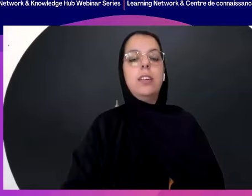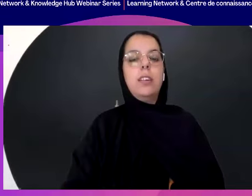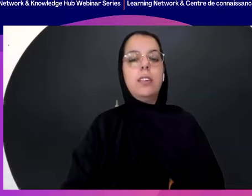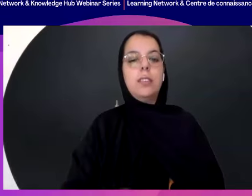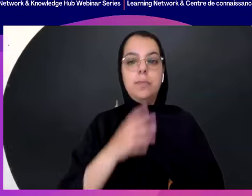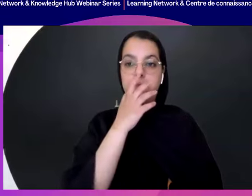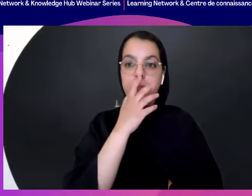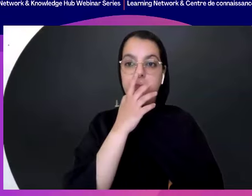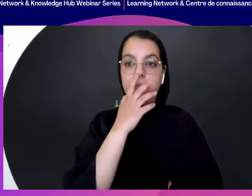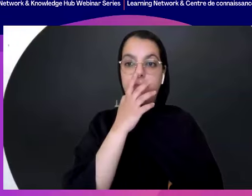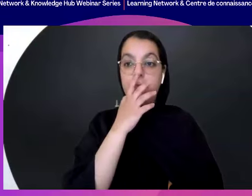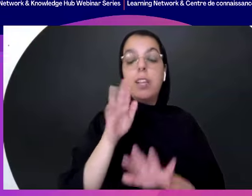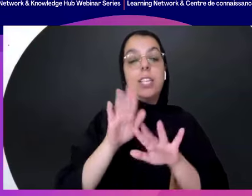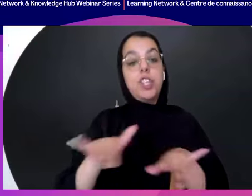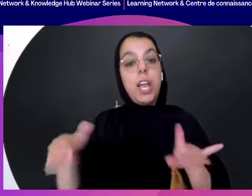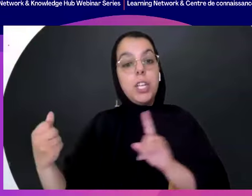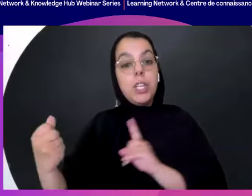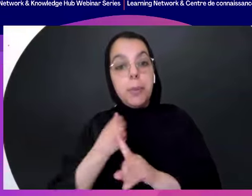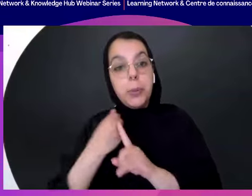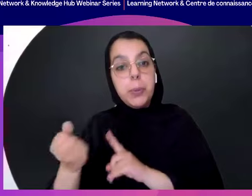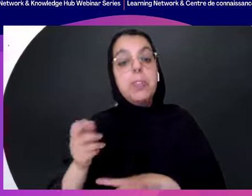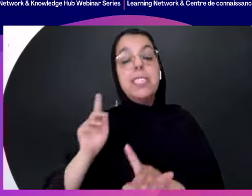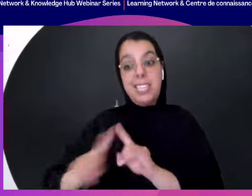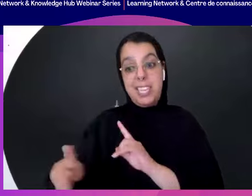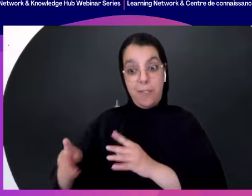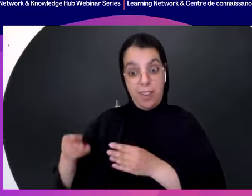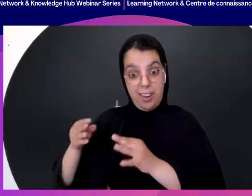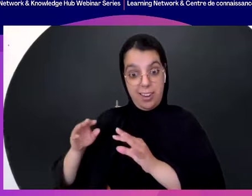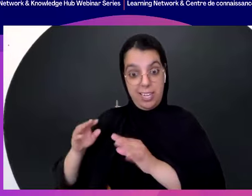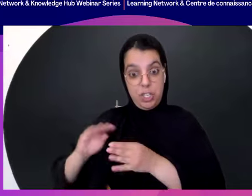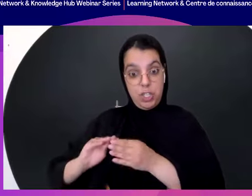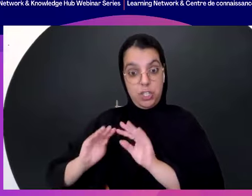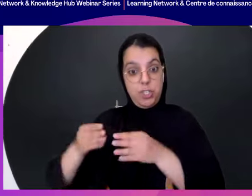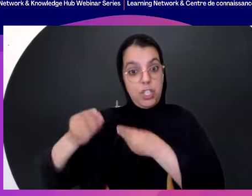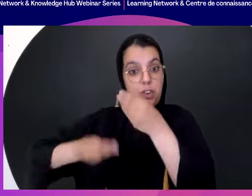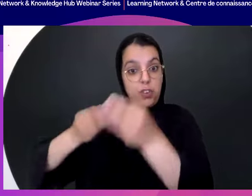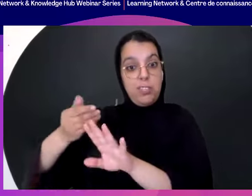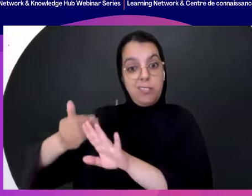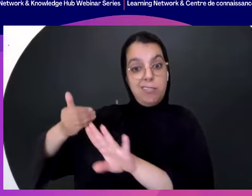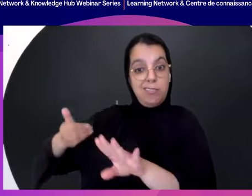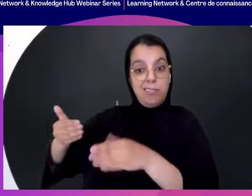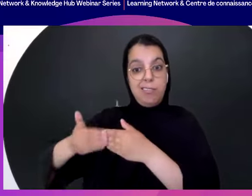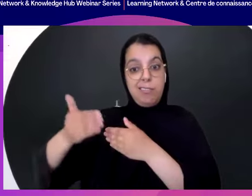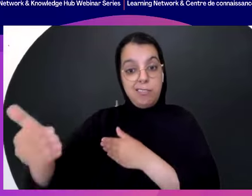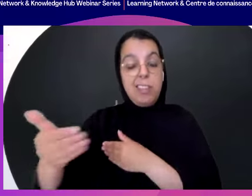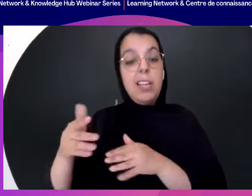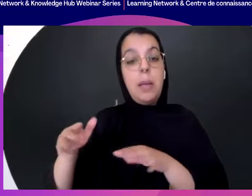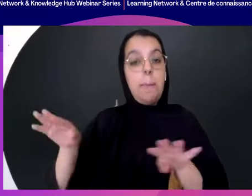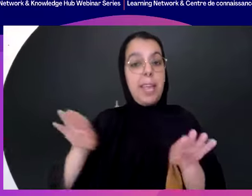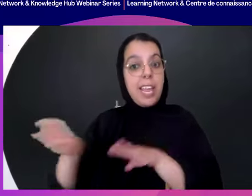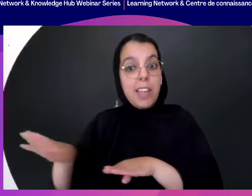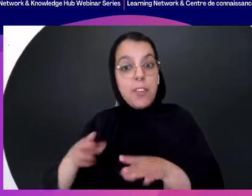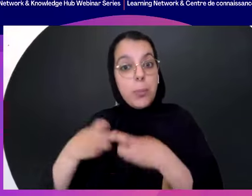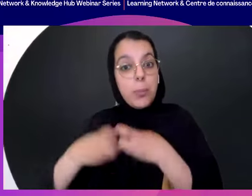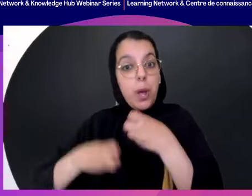So we're talking about intergenerational factors, behavioral problems, and socio-demographic risks. And for